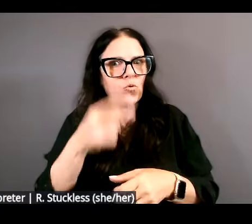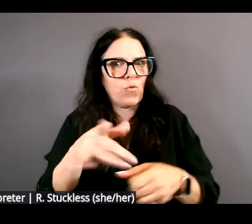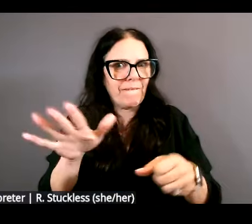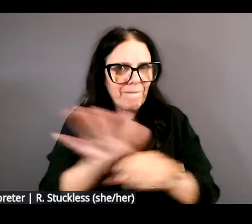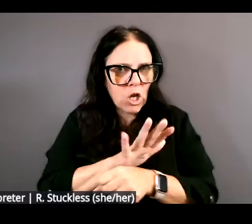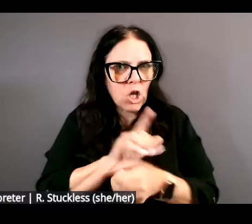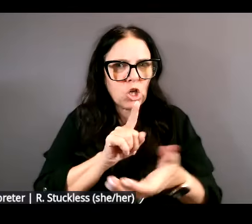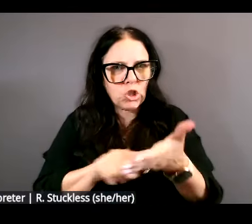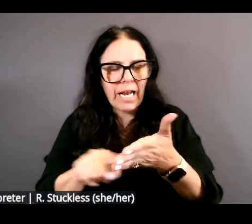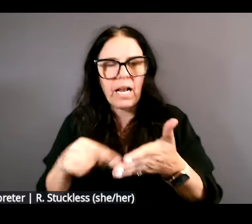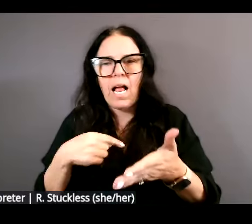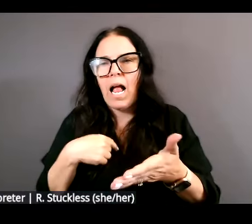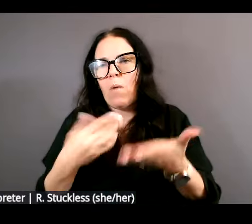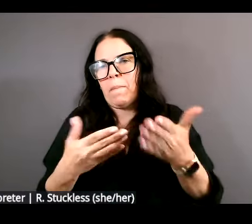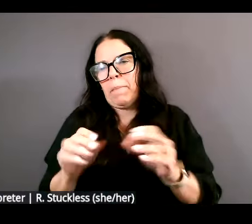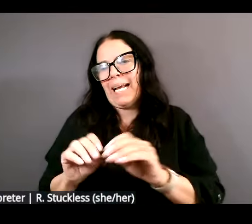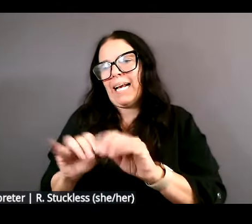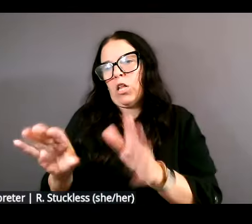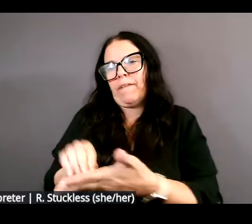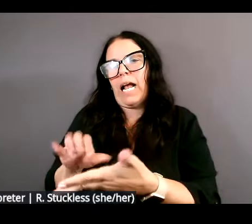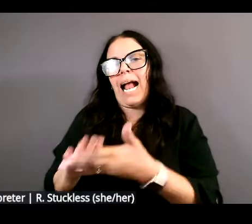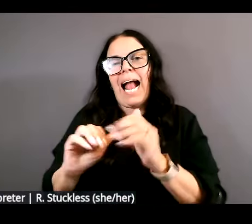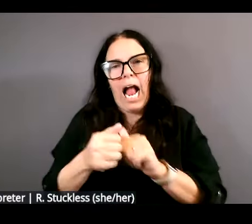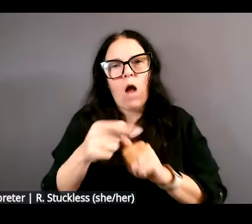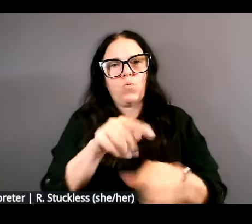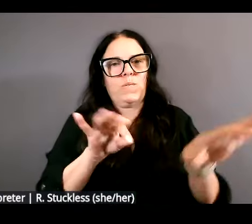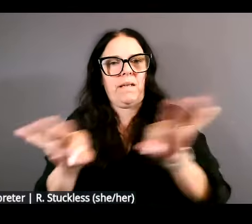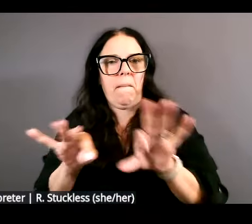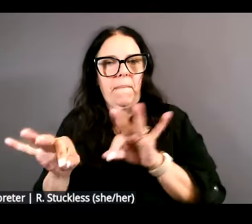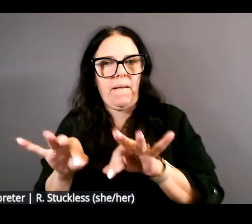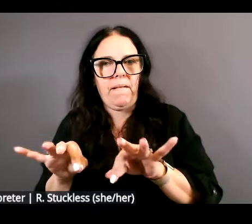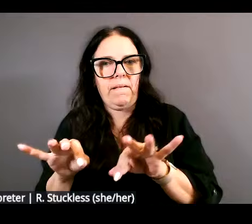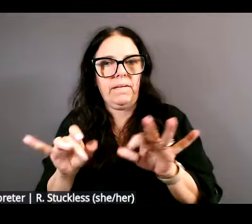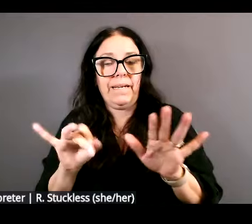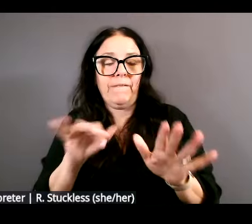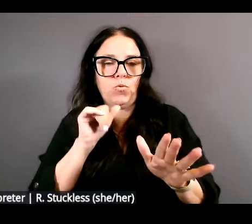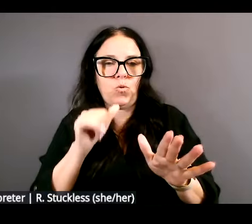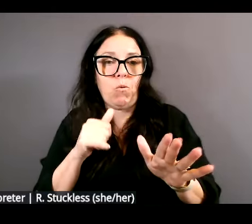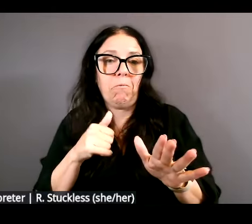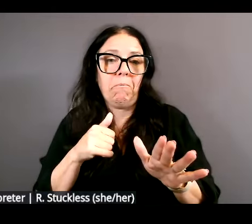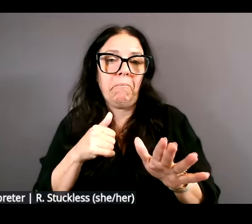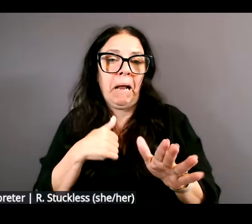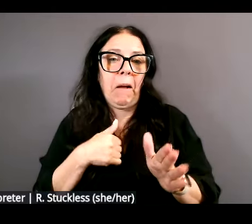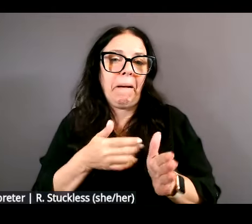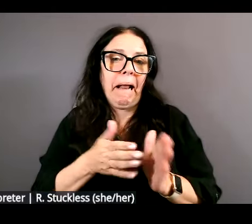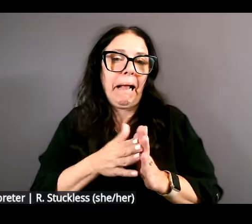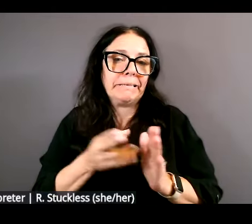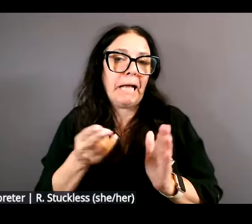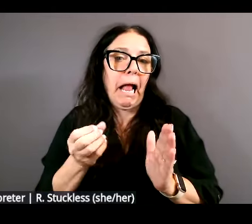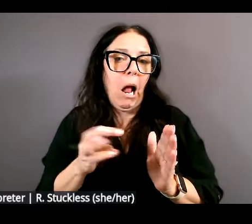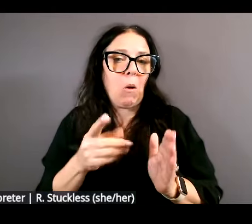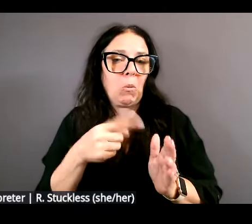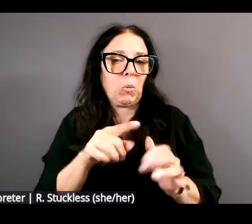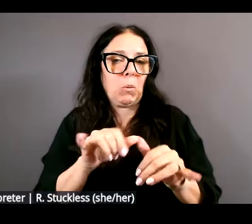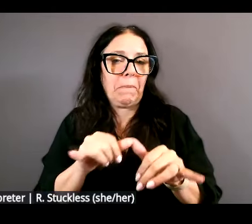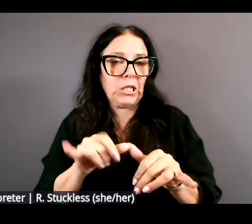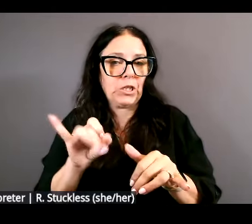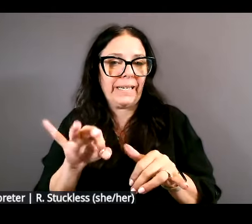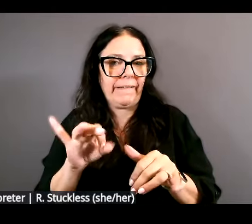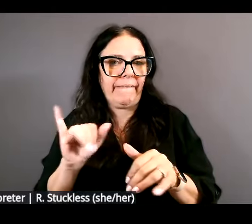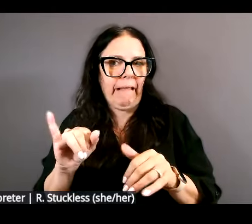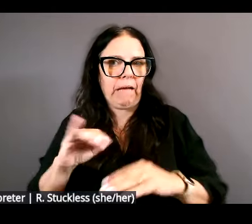think I would maybe just spell that out to people. And if you don't, I would ask how you guys measure if that requirement